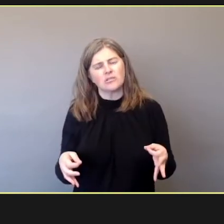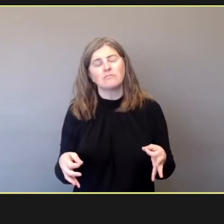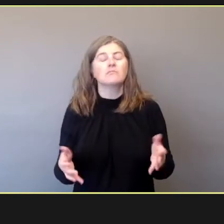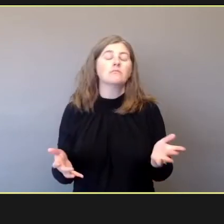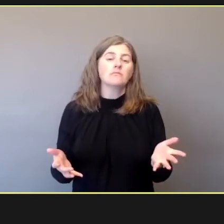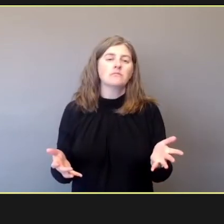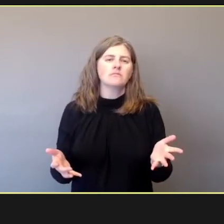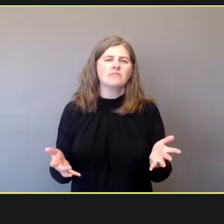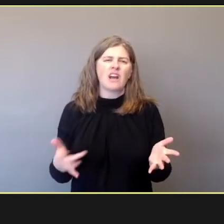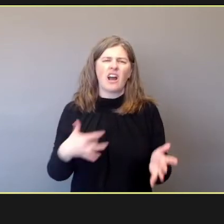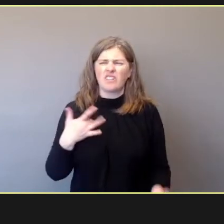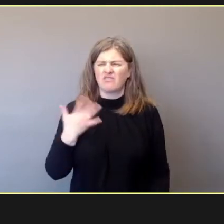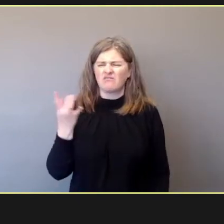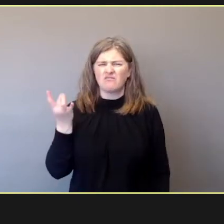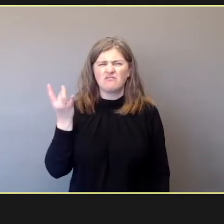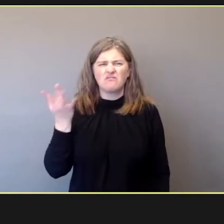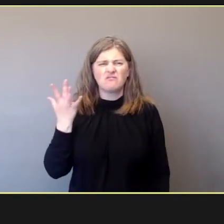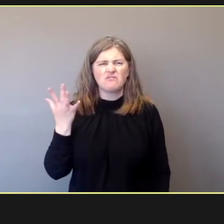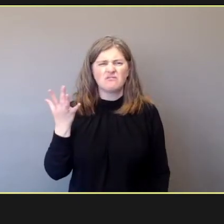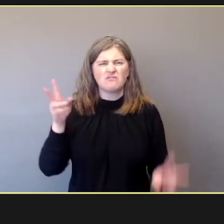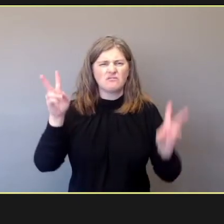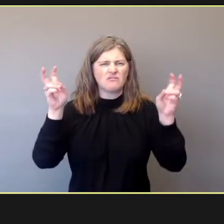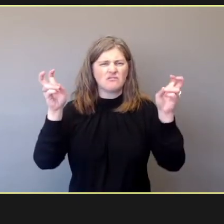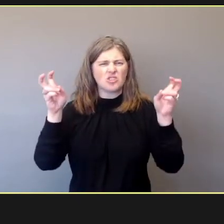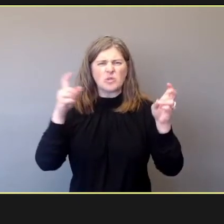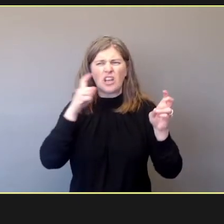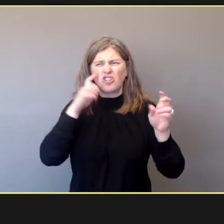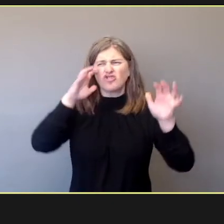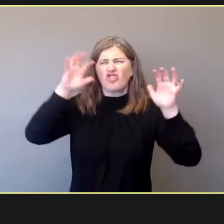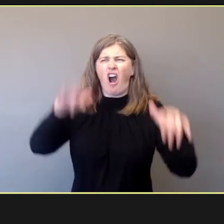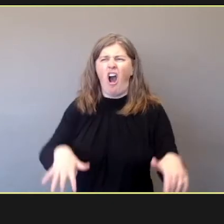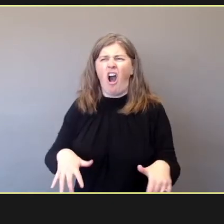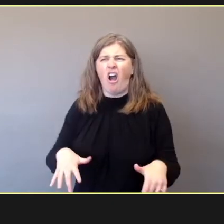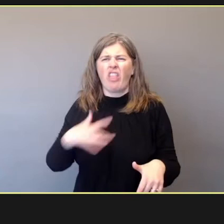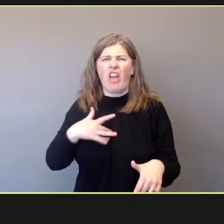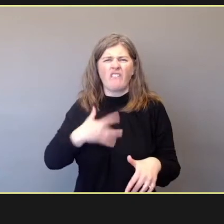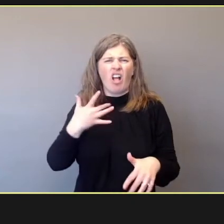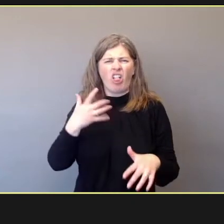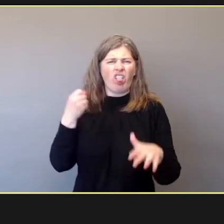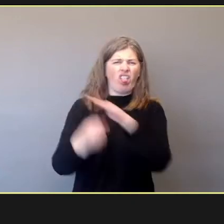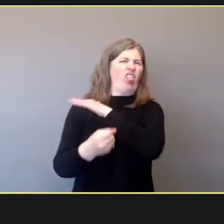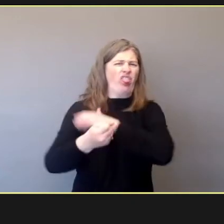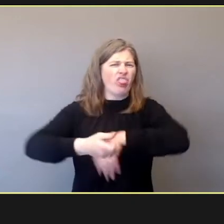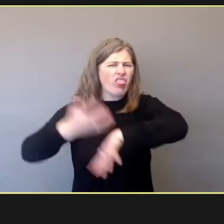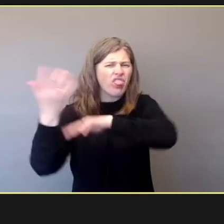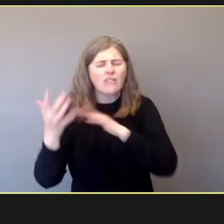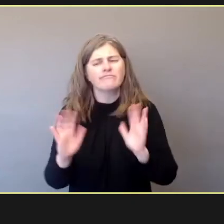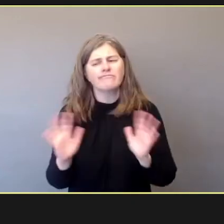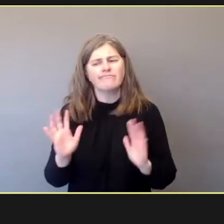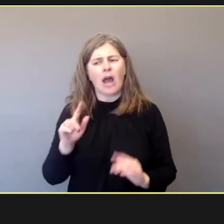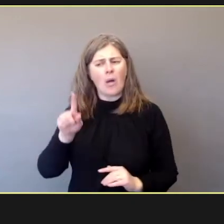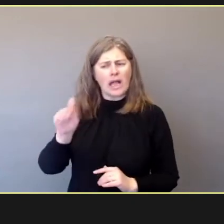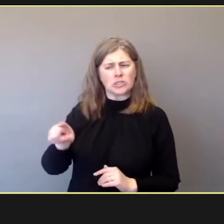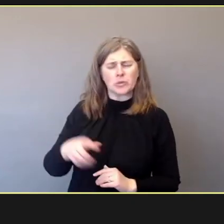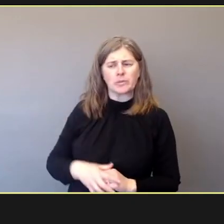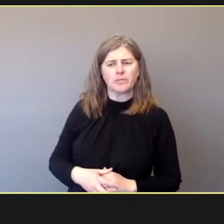kind of resent the throwing people under the bus. And I'd ask you, you might have